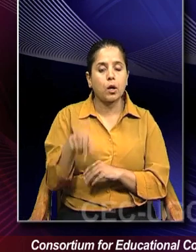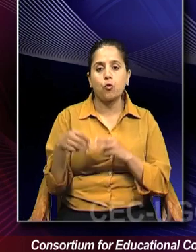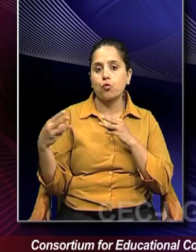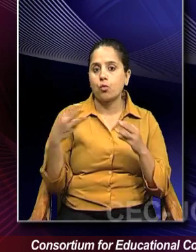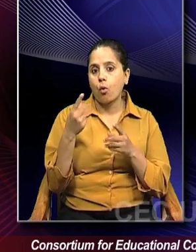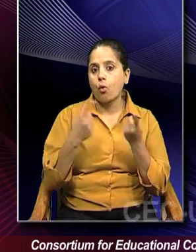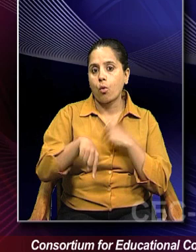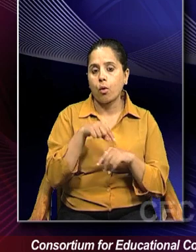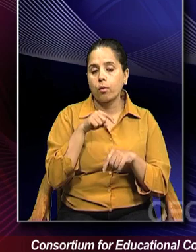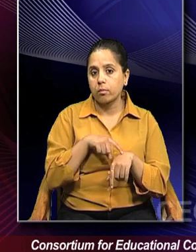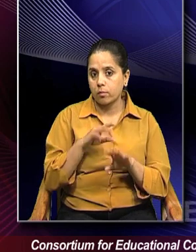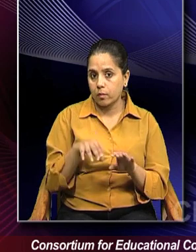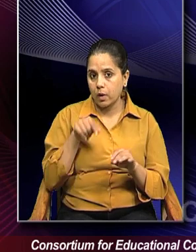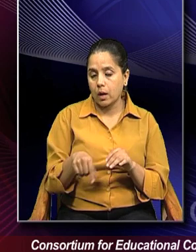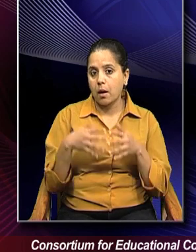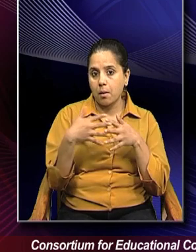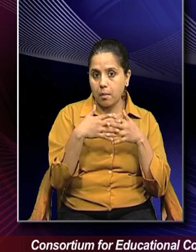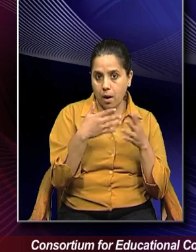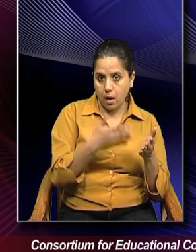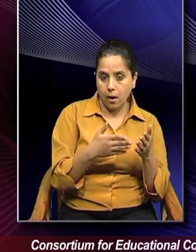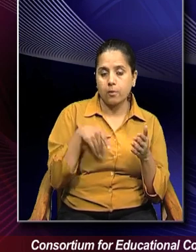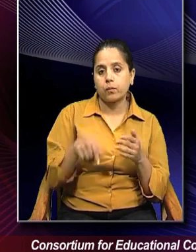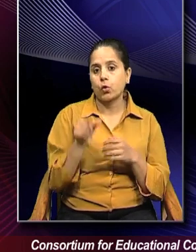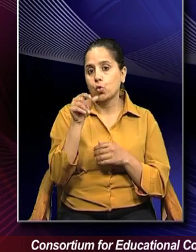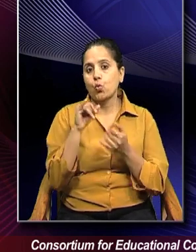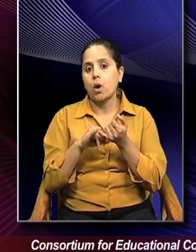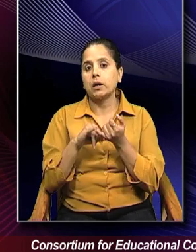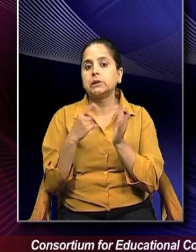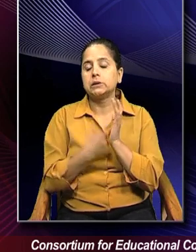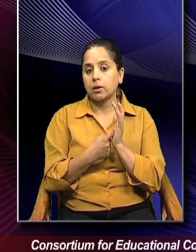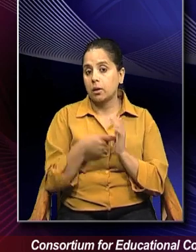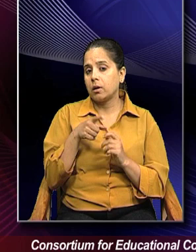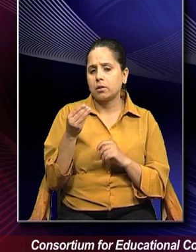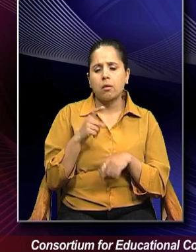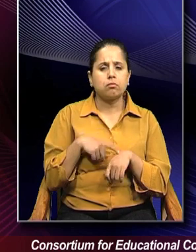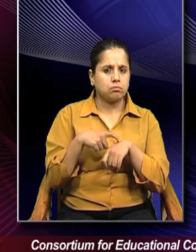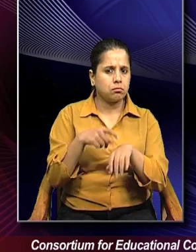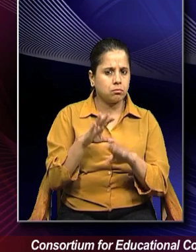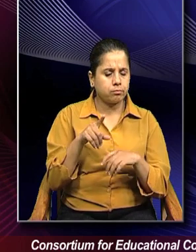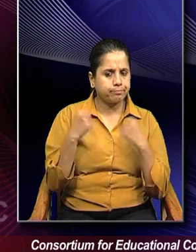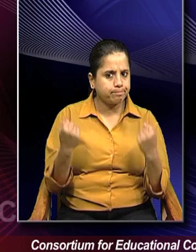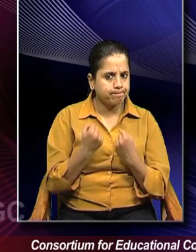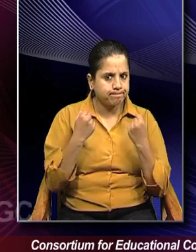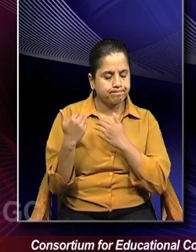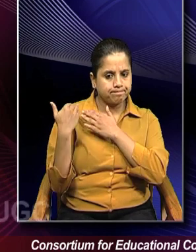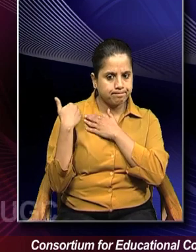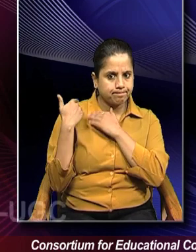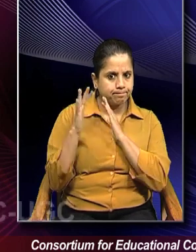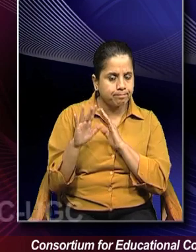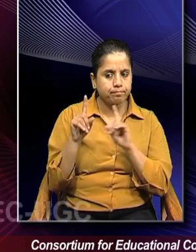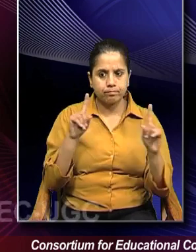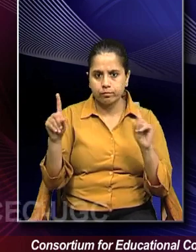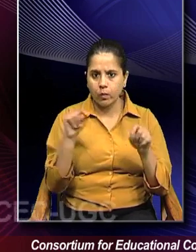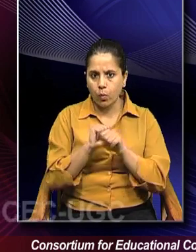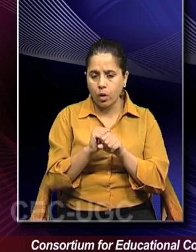period, United States and USSR, which sometimes acted responsibly, but at